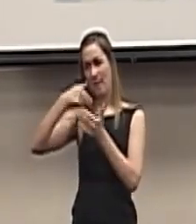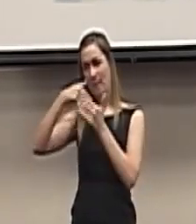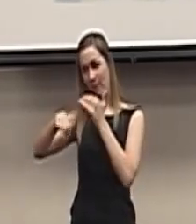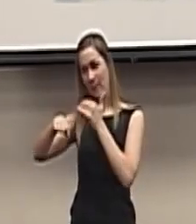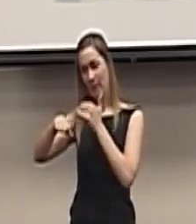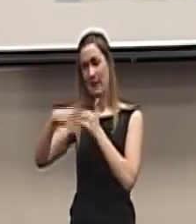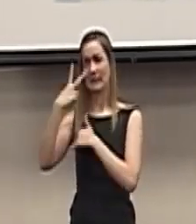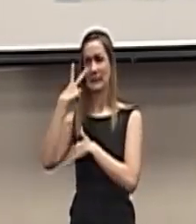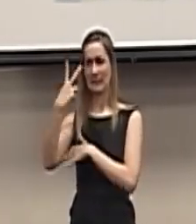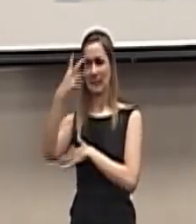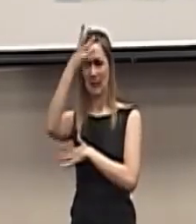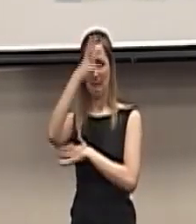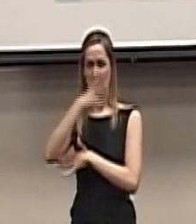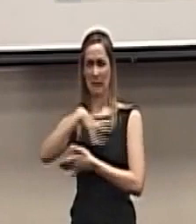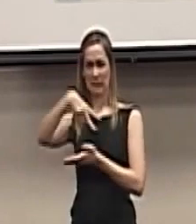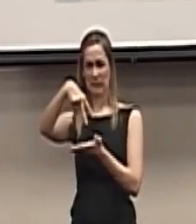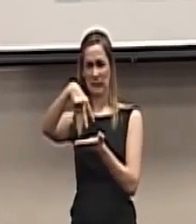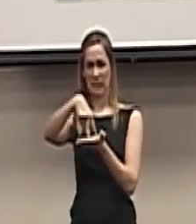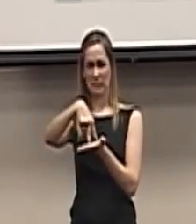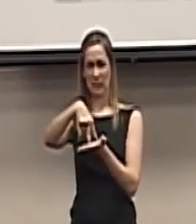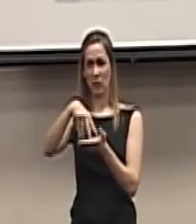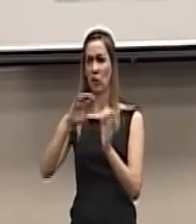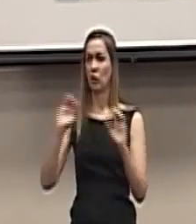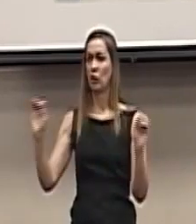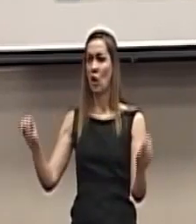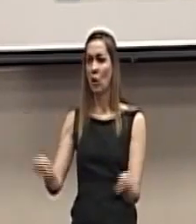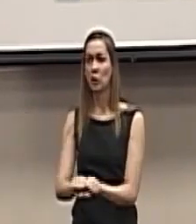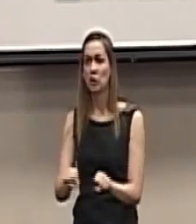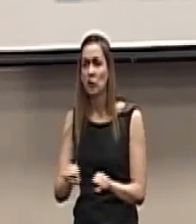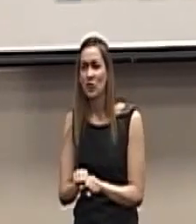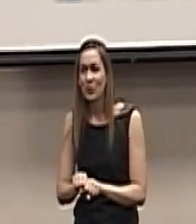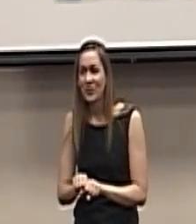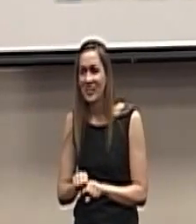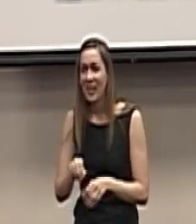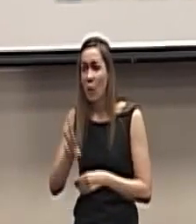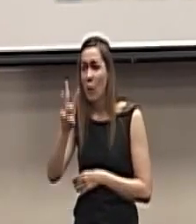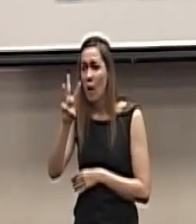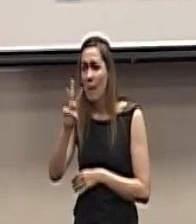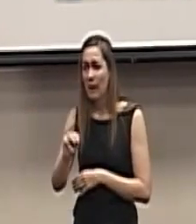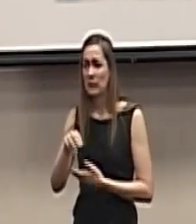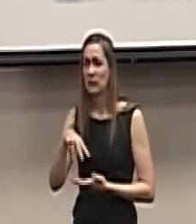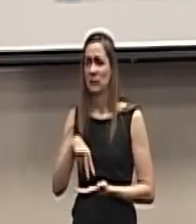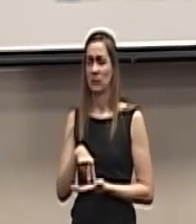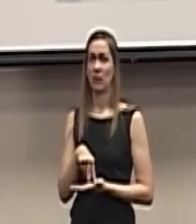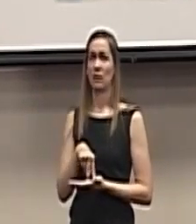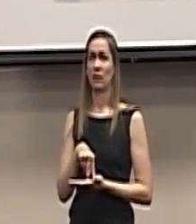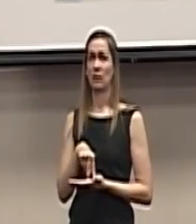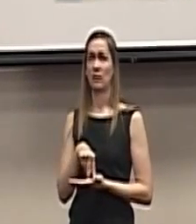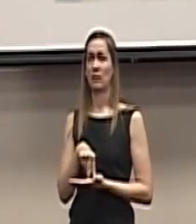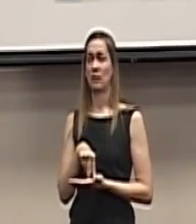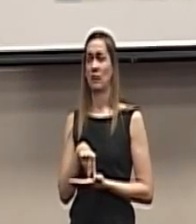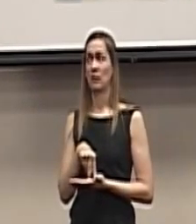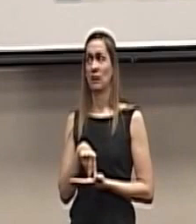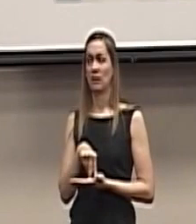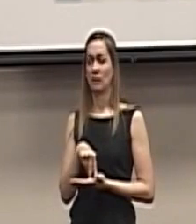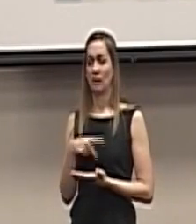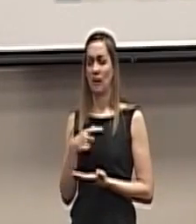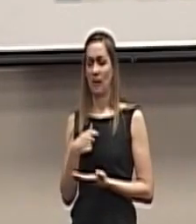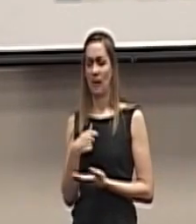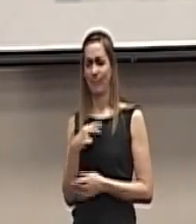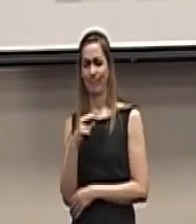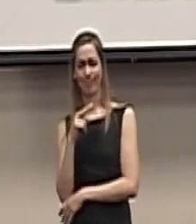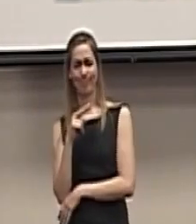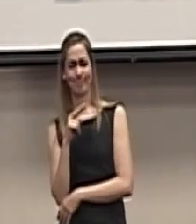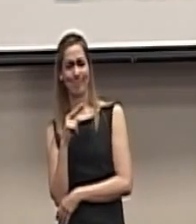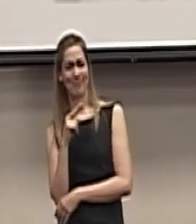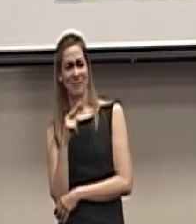and there's this guy standing there with no shoes on in Walmart, and he's just standing there. And I'm kind of standing from a